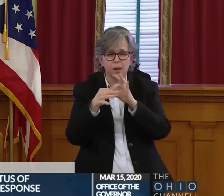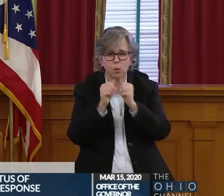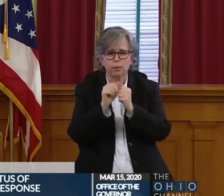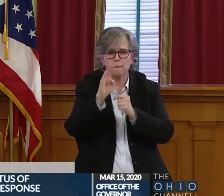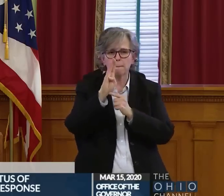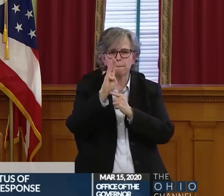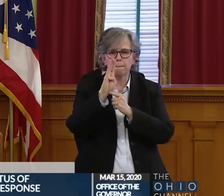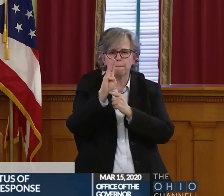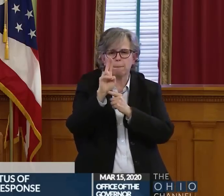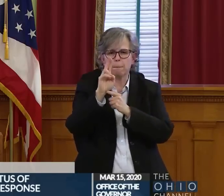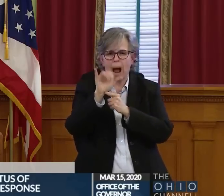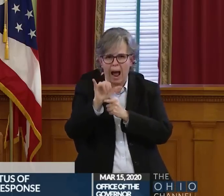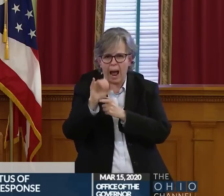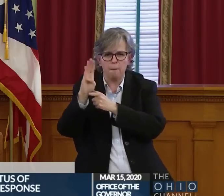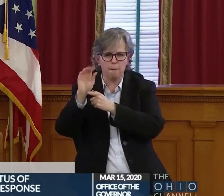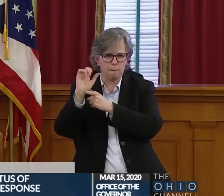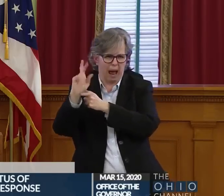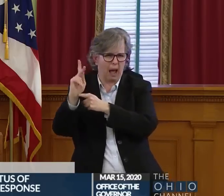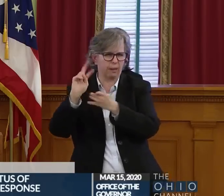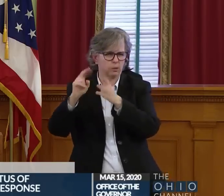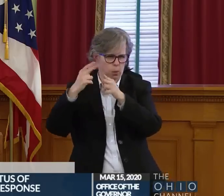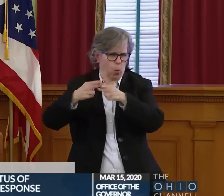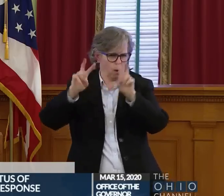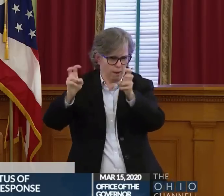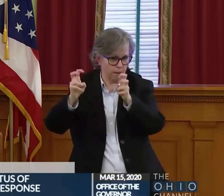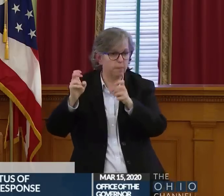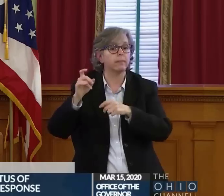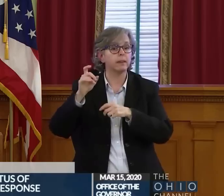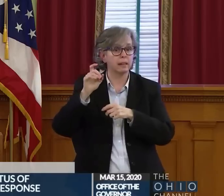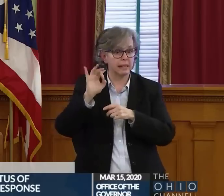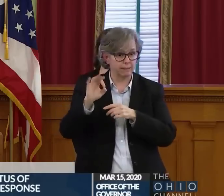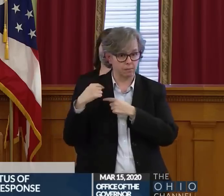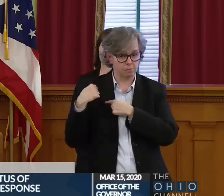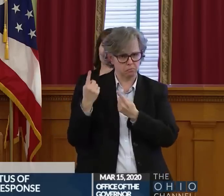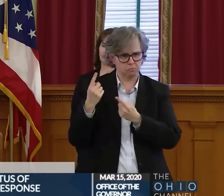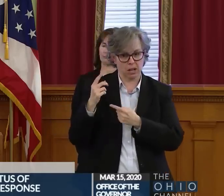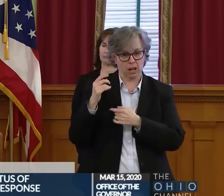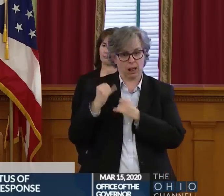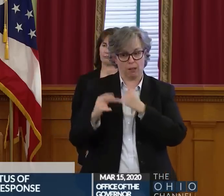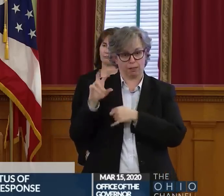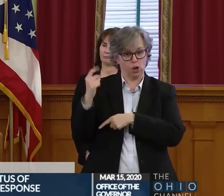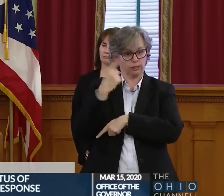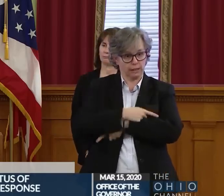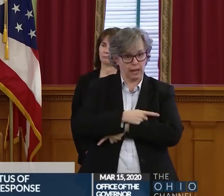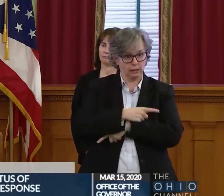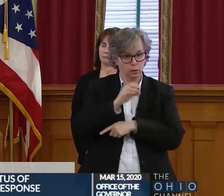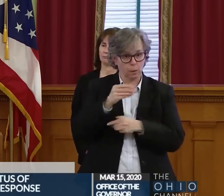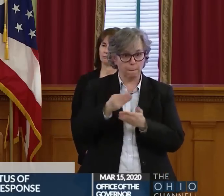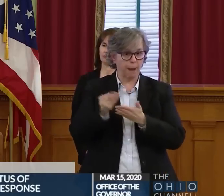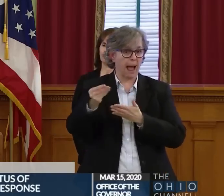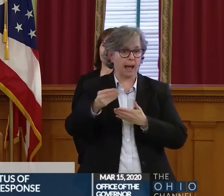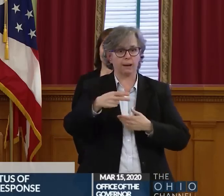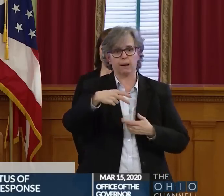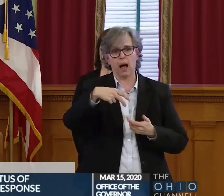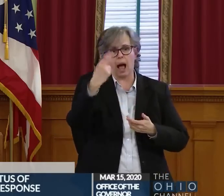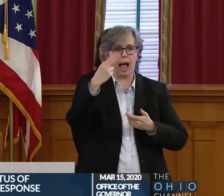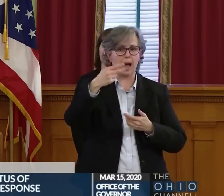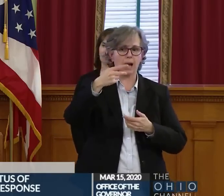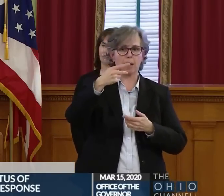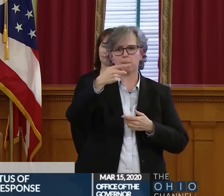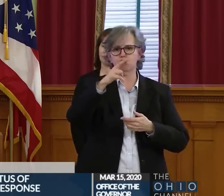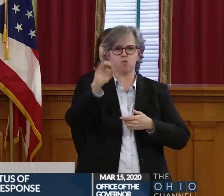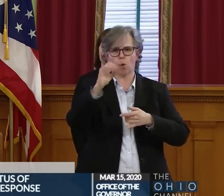high-proof liquor purchased within the past 30 days, the process will be as easy as we possibly can